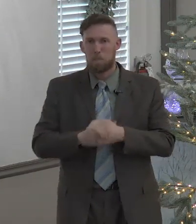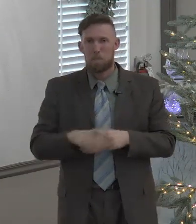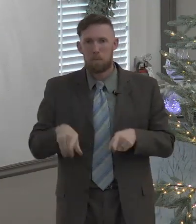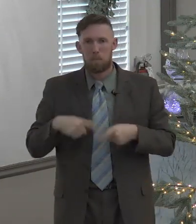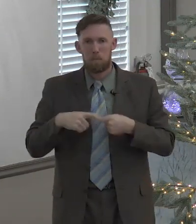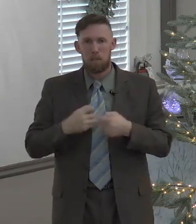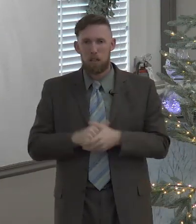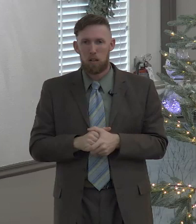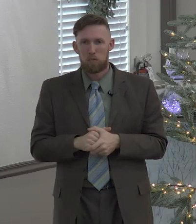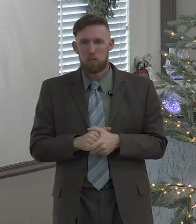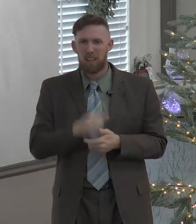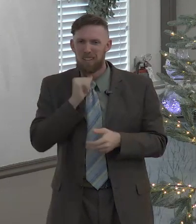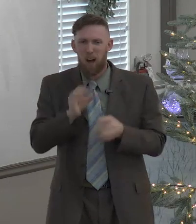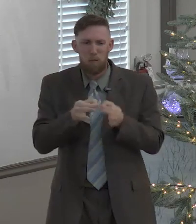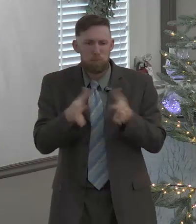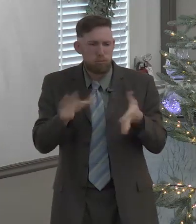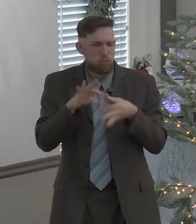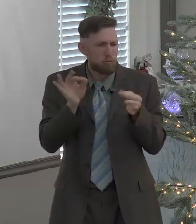only believe.